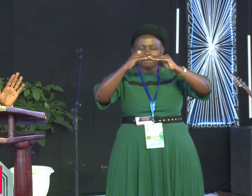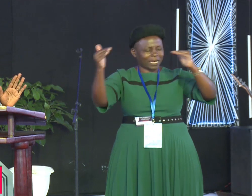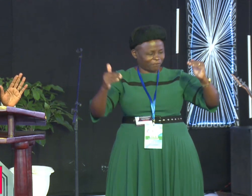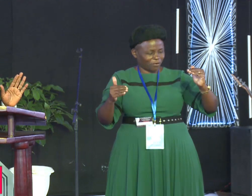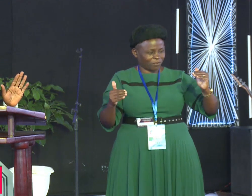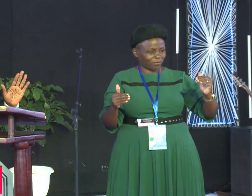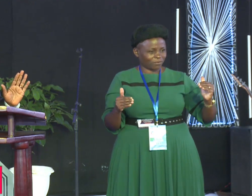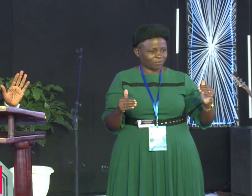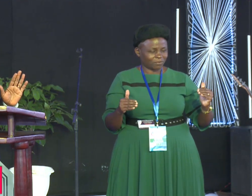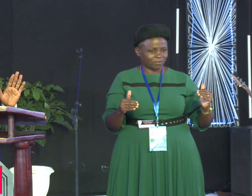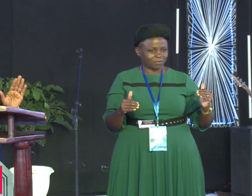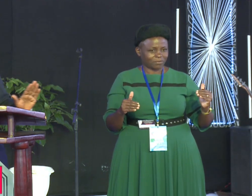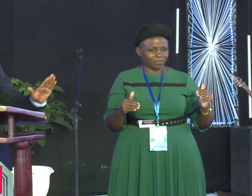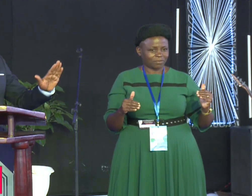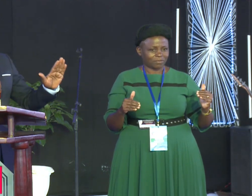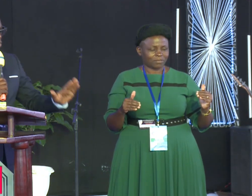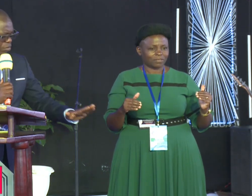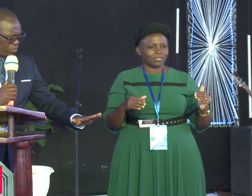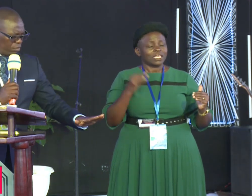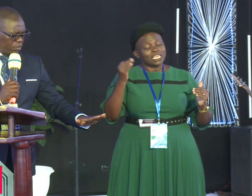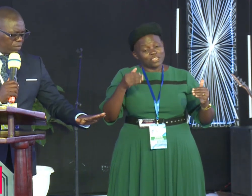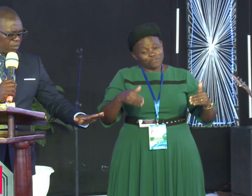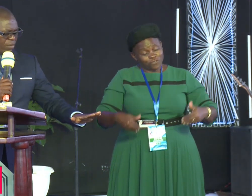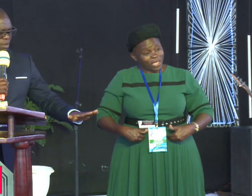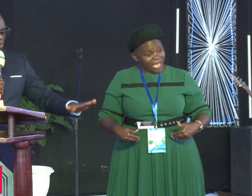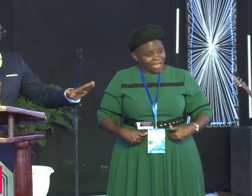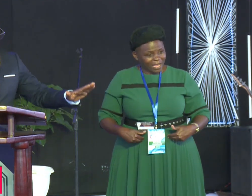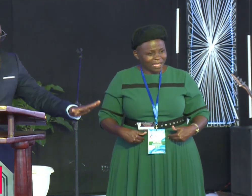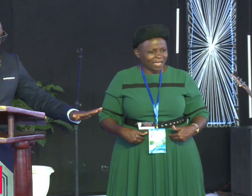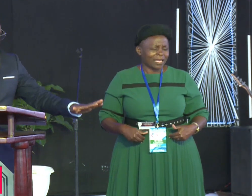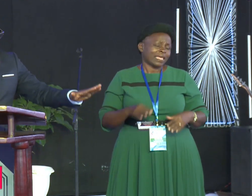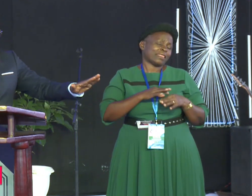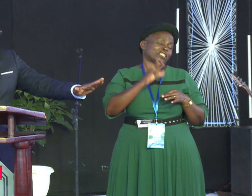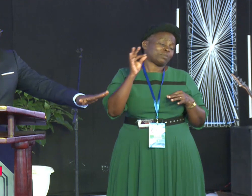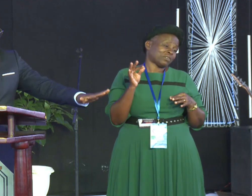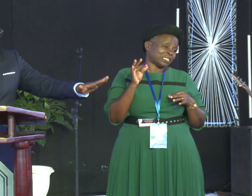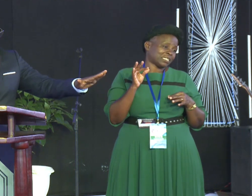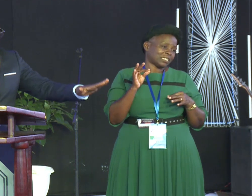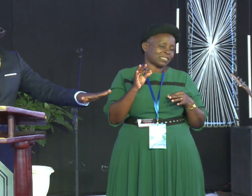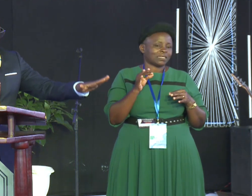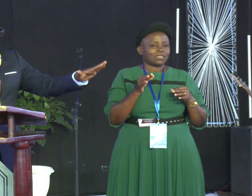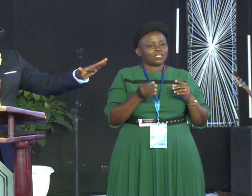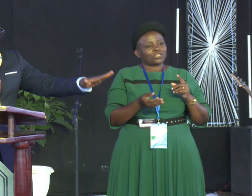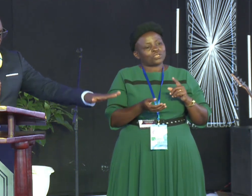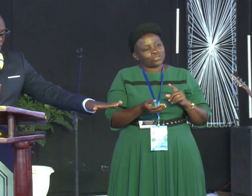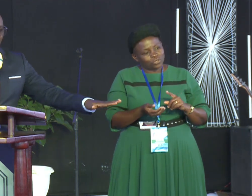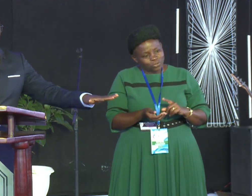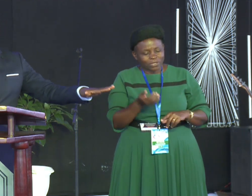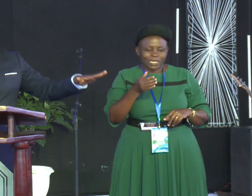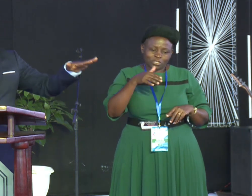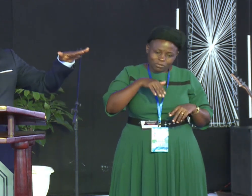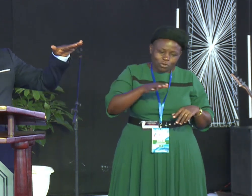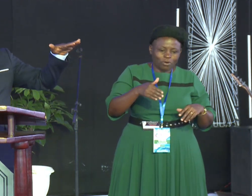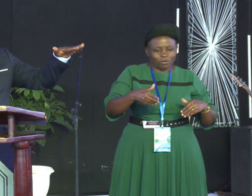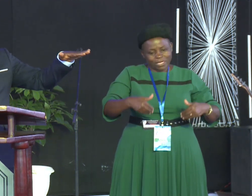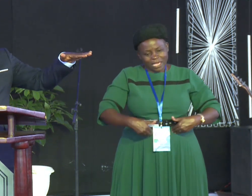their level. If you're still young. in the spirit. You will